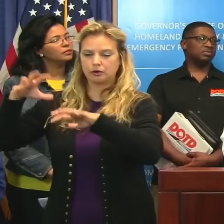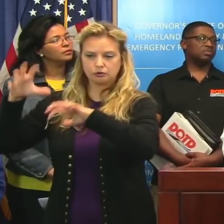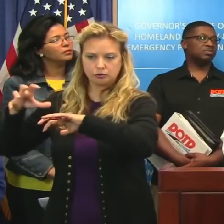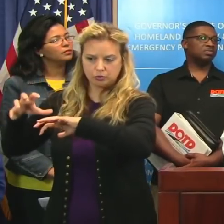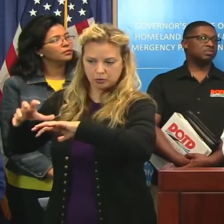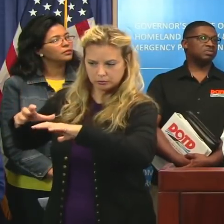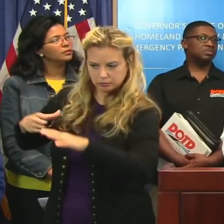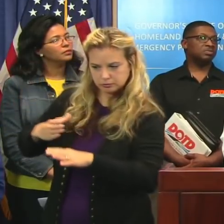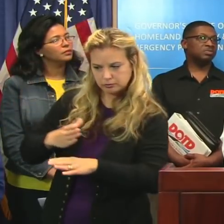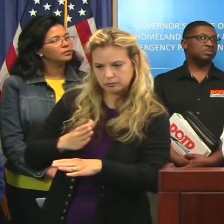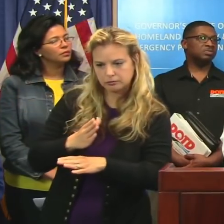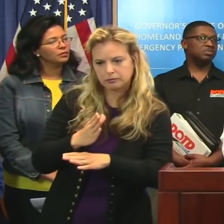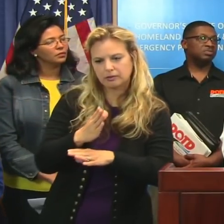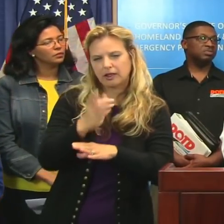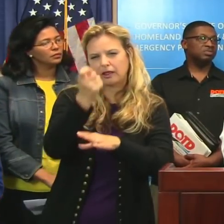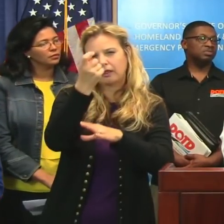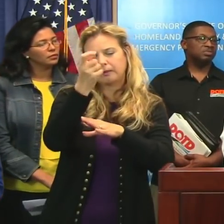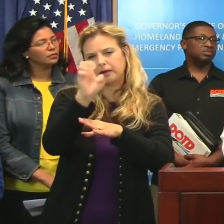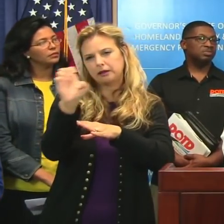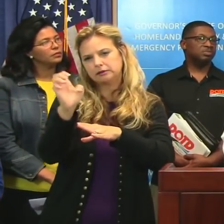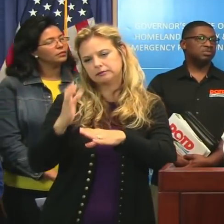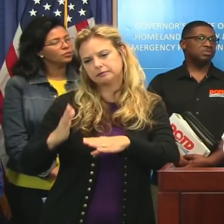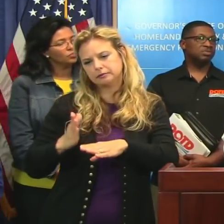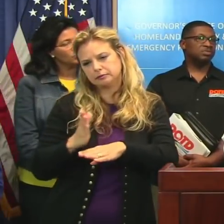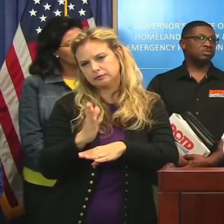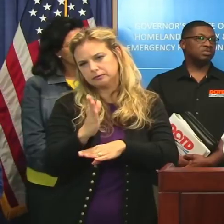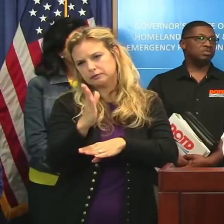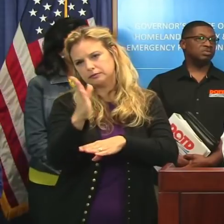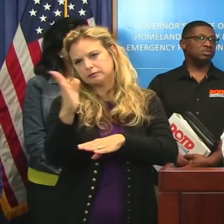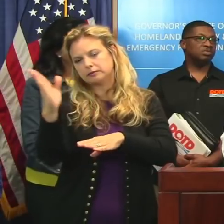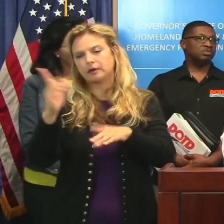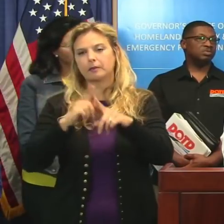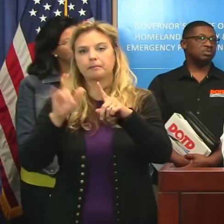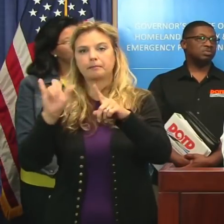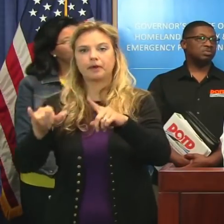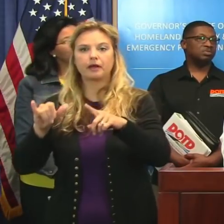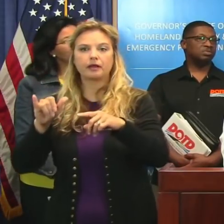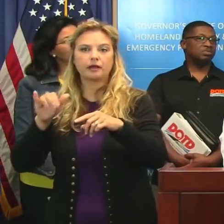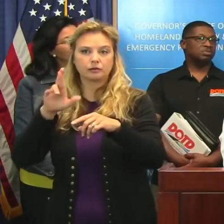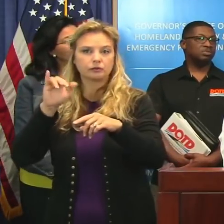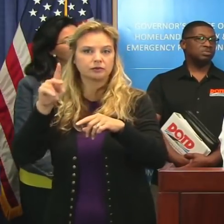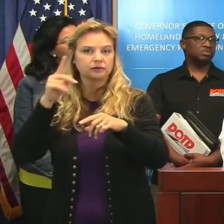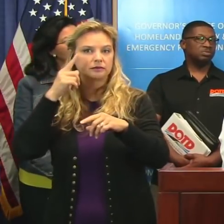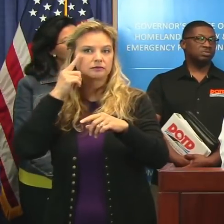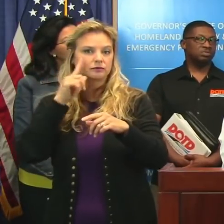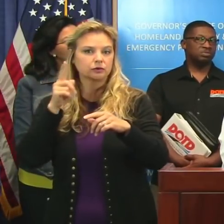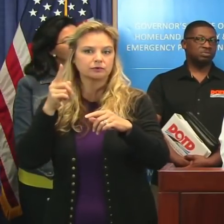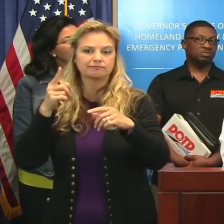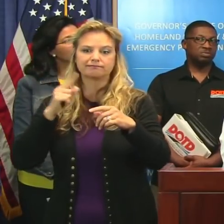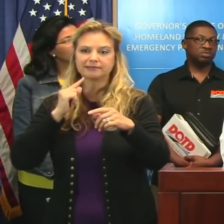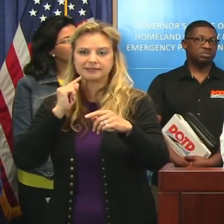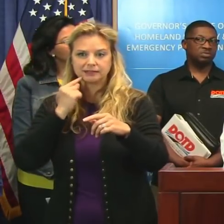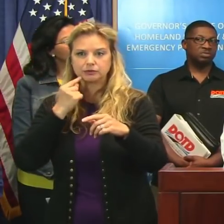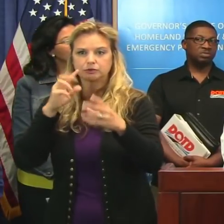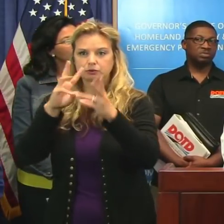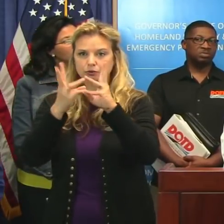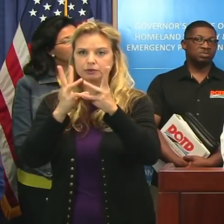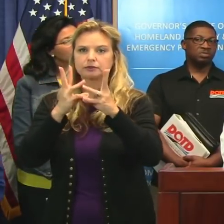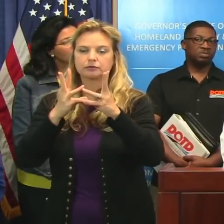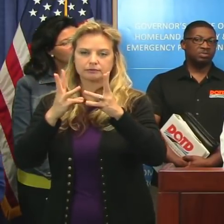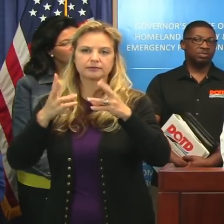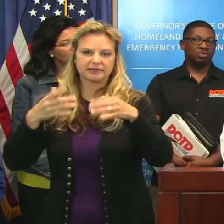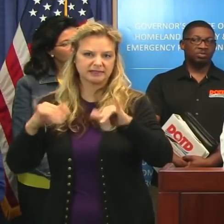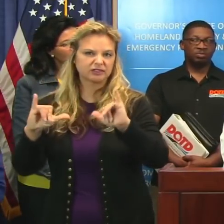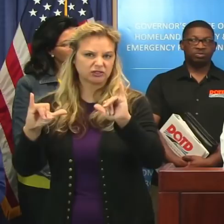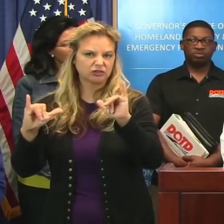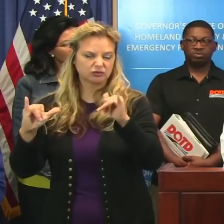slightly to our east, but the threat of severe weather continues to exist for Louisiana,